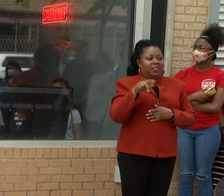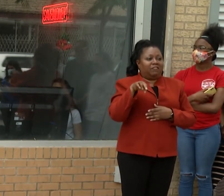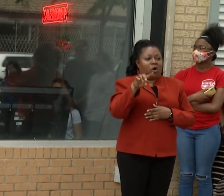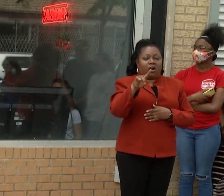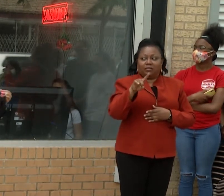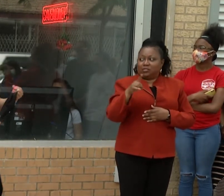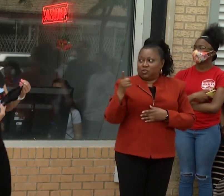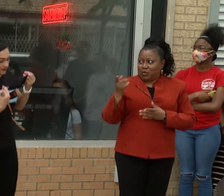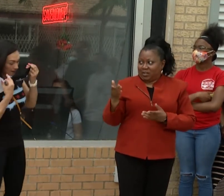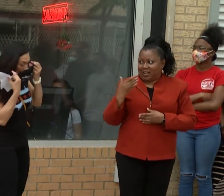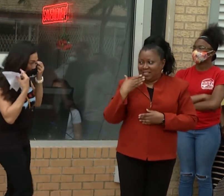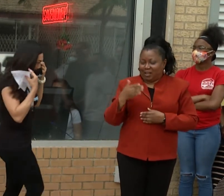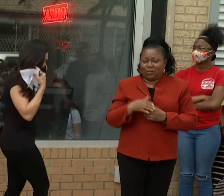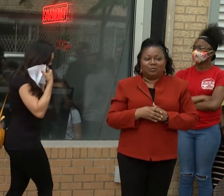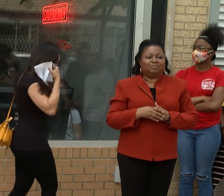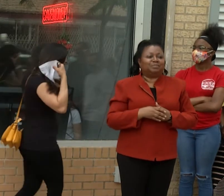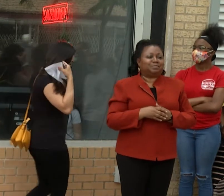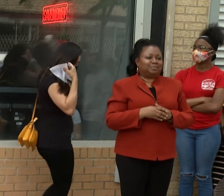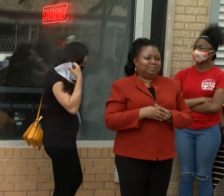Thank you, buddy. Thank you.